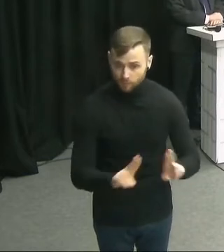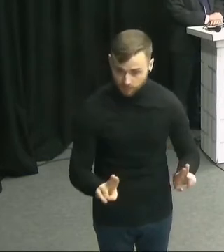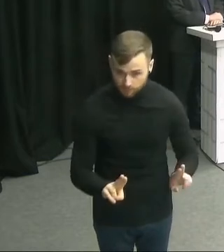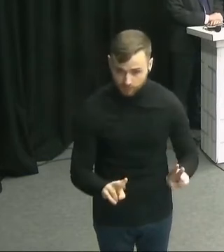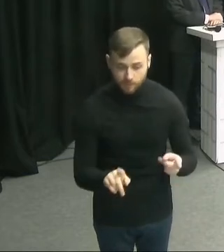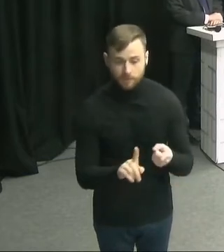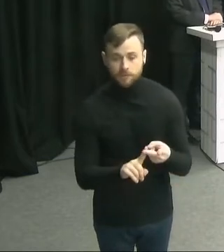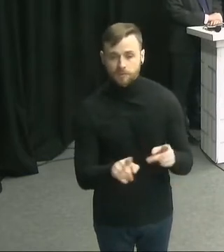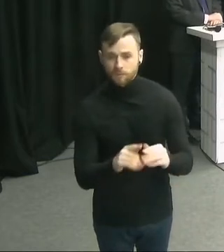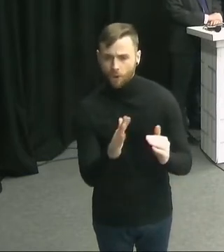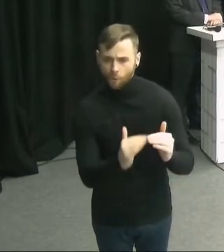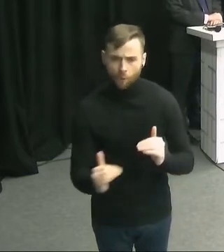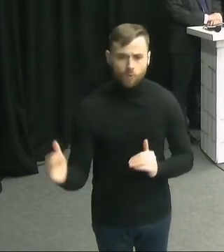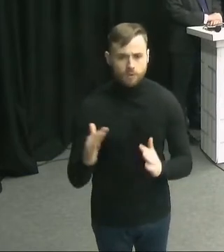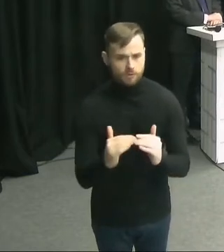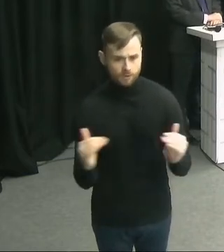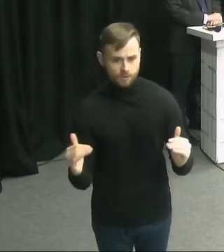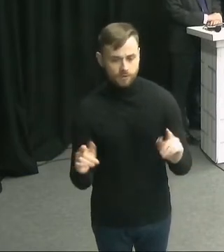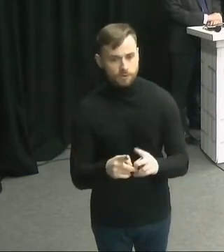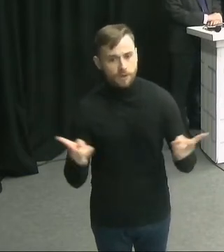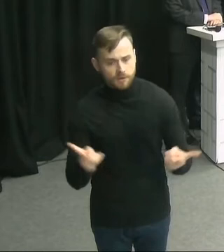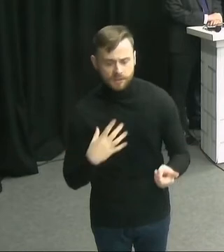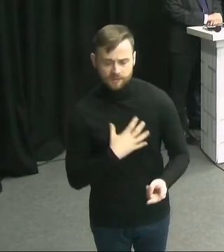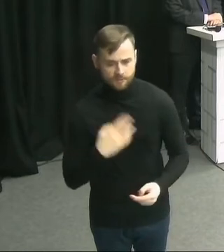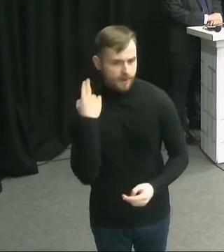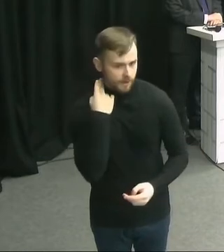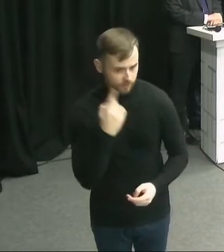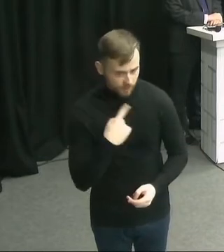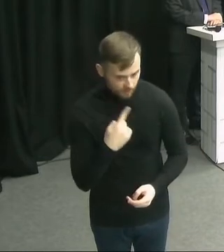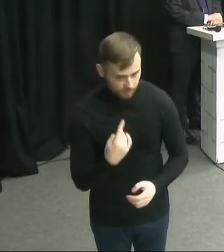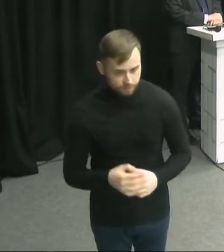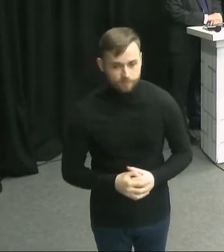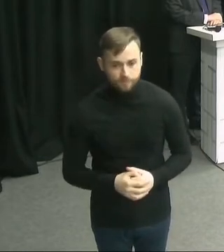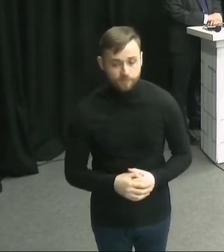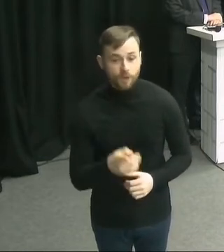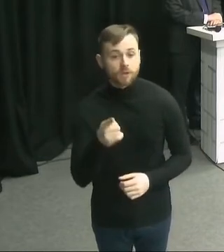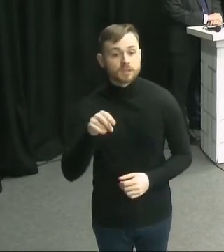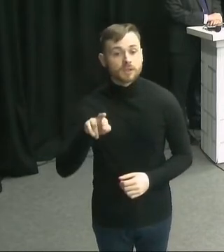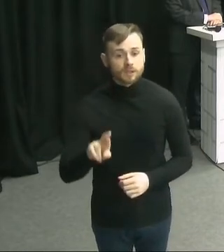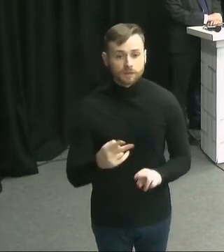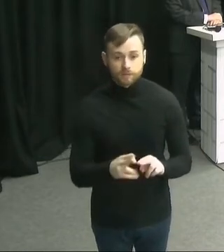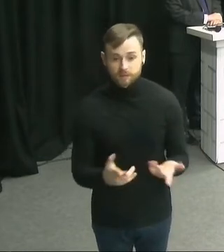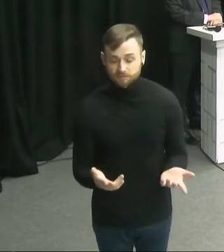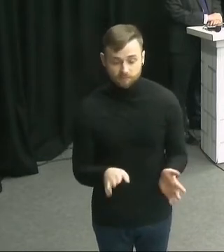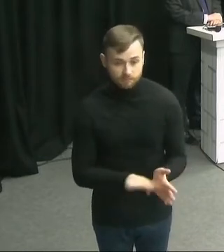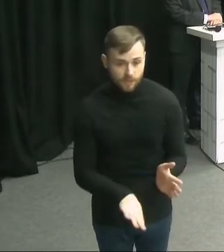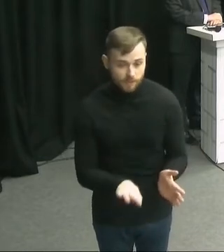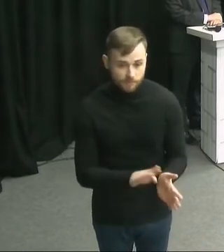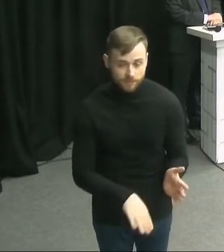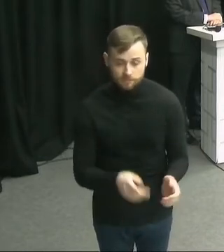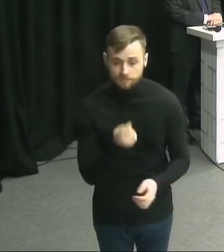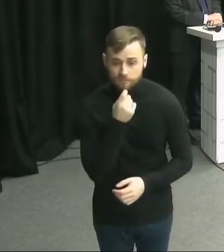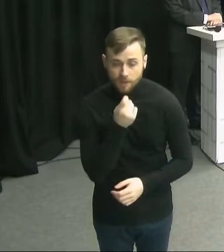how the study is happening in the other countries. So we have to give good experiences in our country. Now,